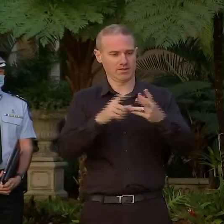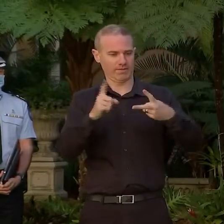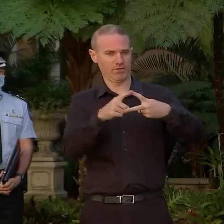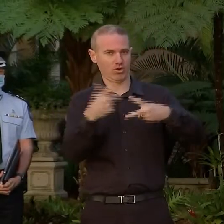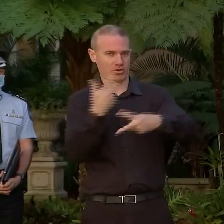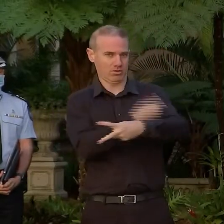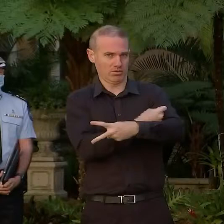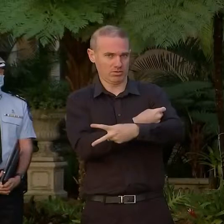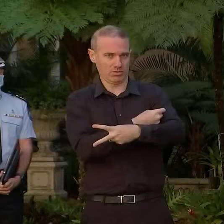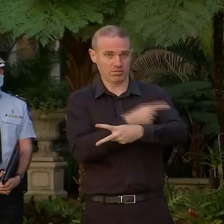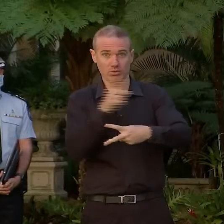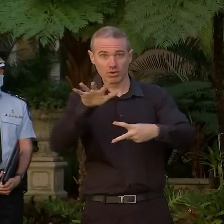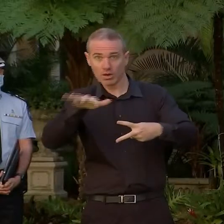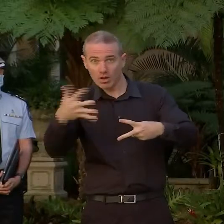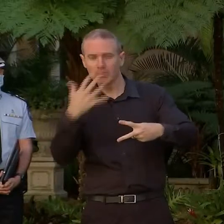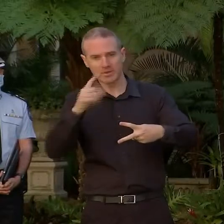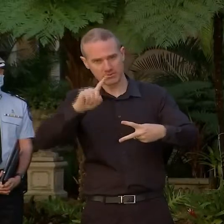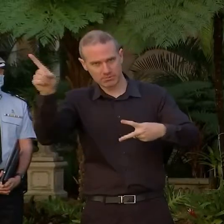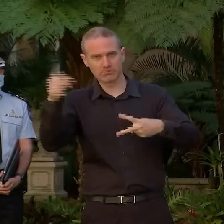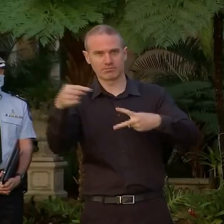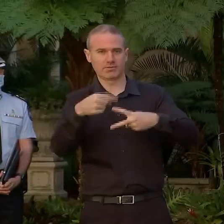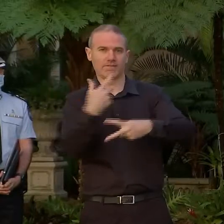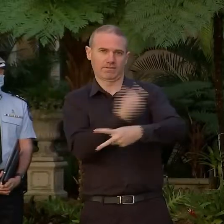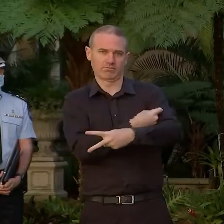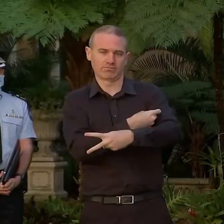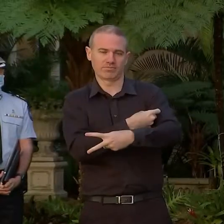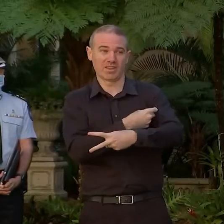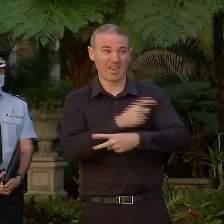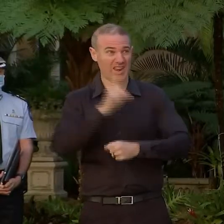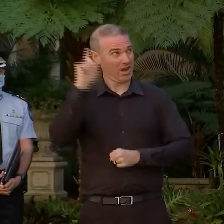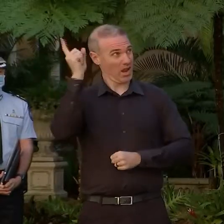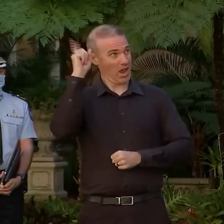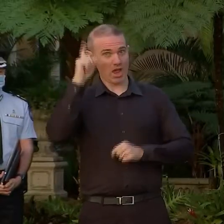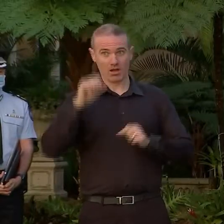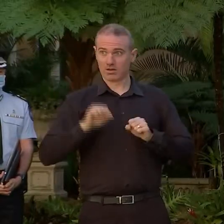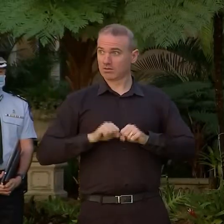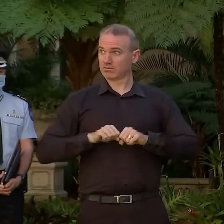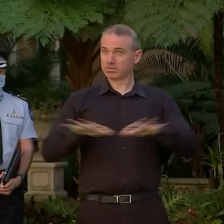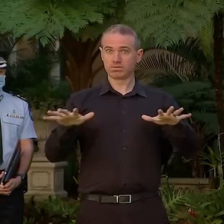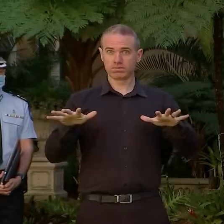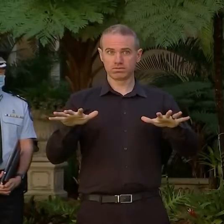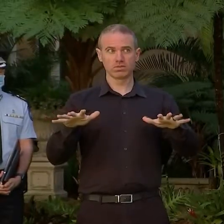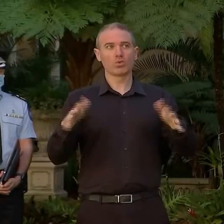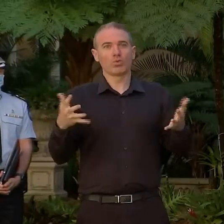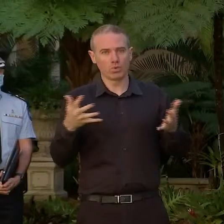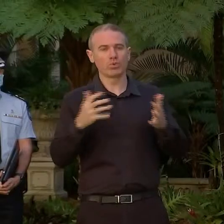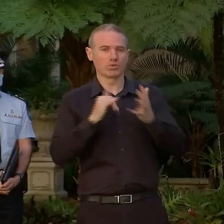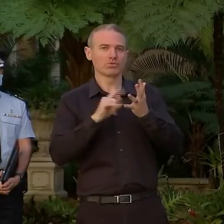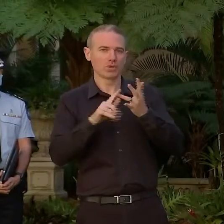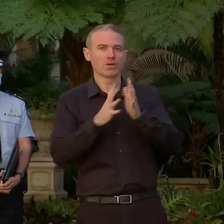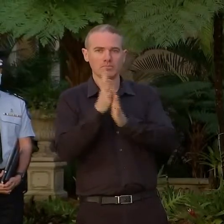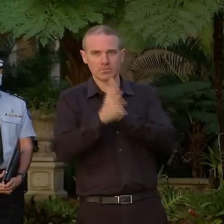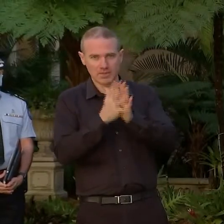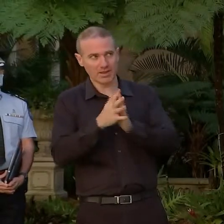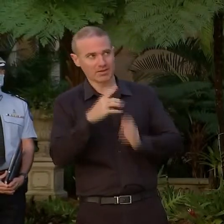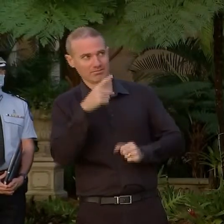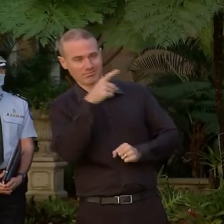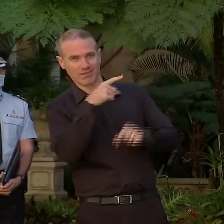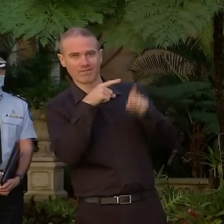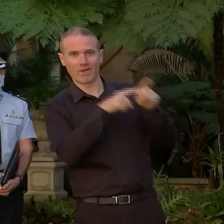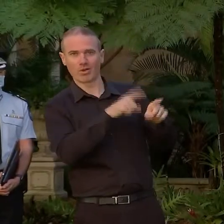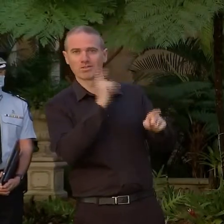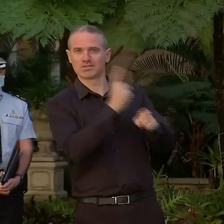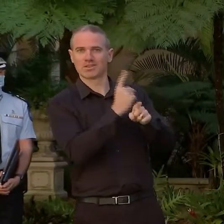you haven't had it. And given we're in an outbreak at the moment, the ATAGI advice is that once you reach